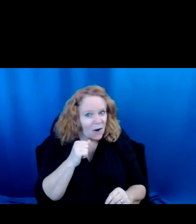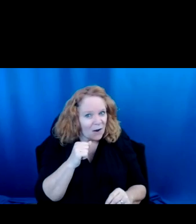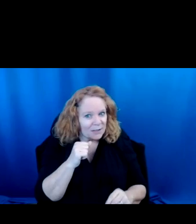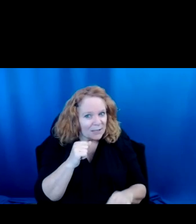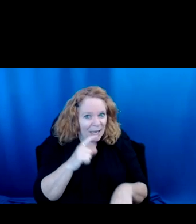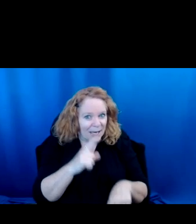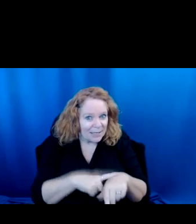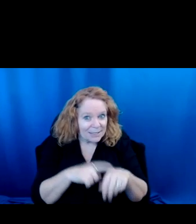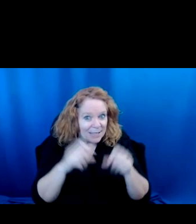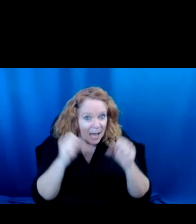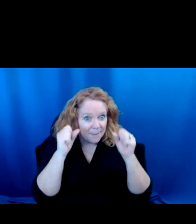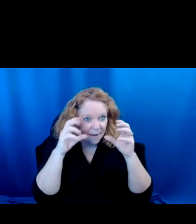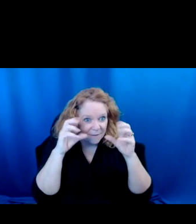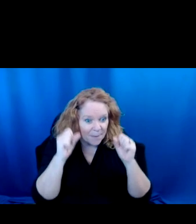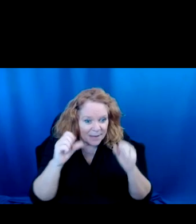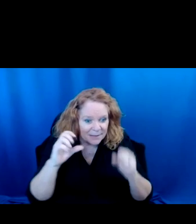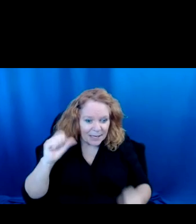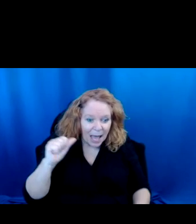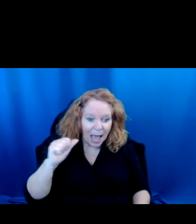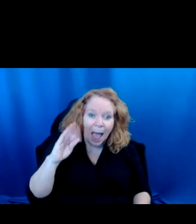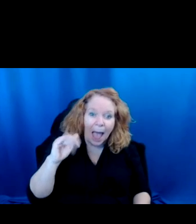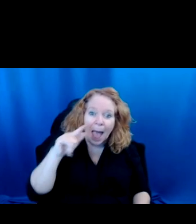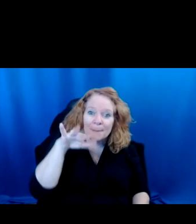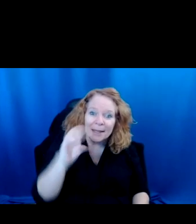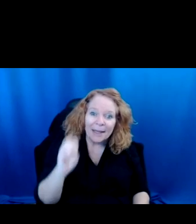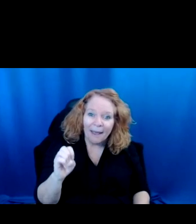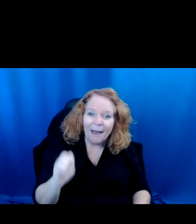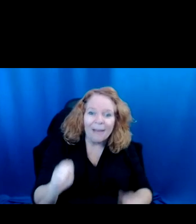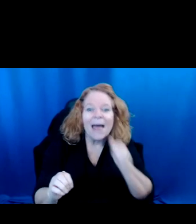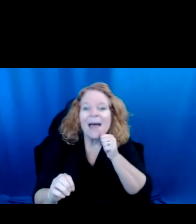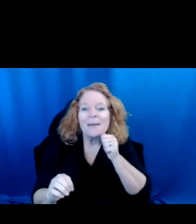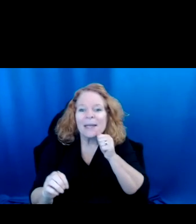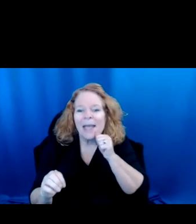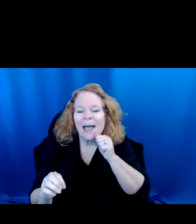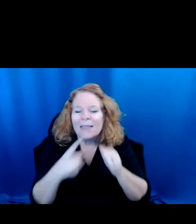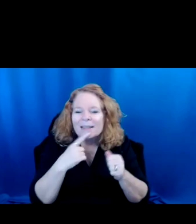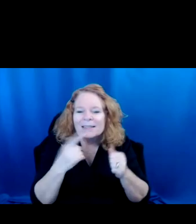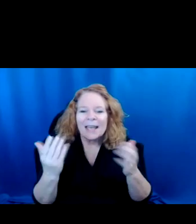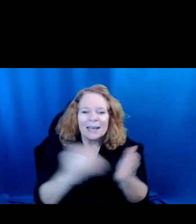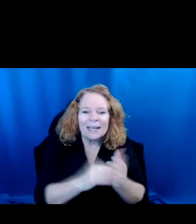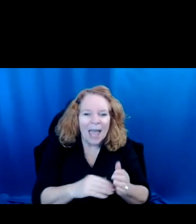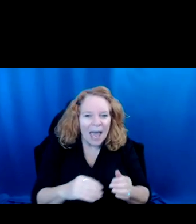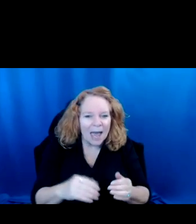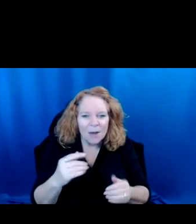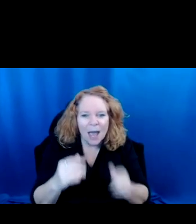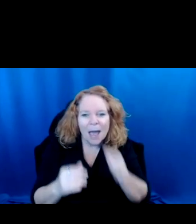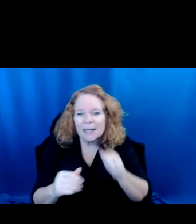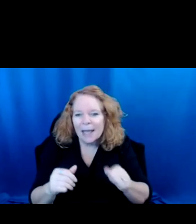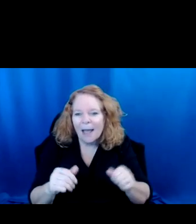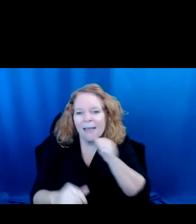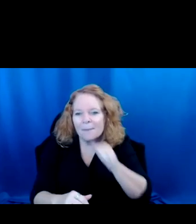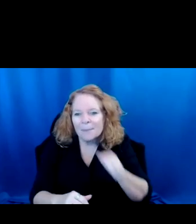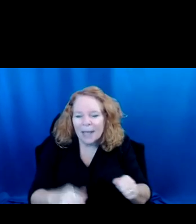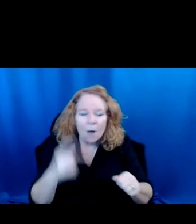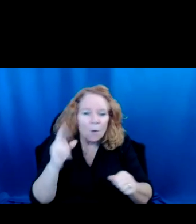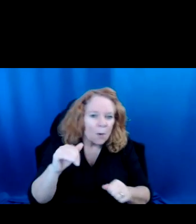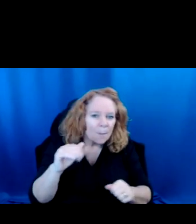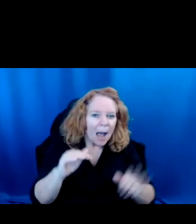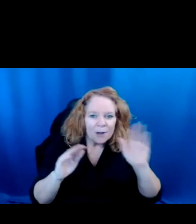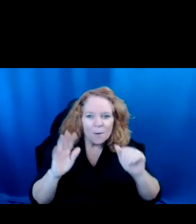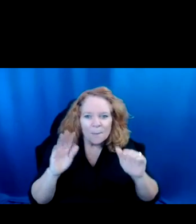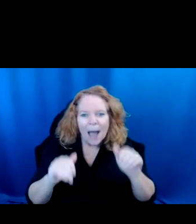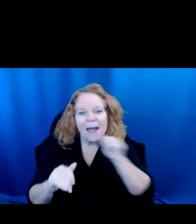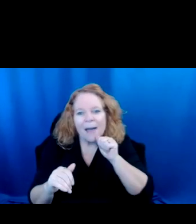amazing Abigail. Let's take it away, Abigail. 1, 2, 3. Abigail, Abigail, goodbye,